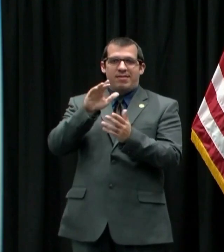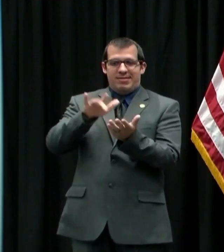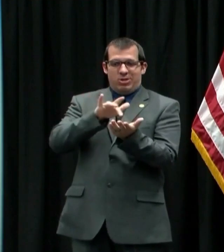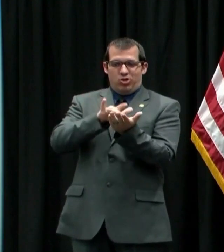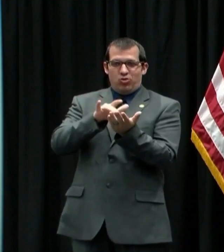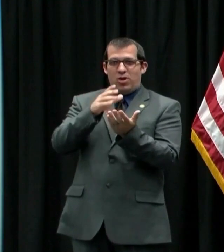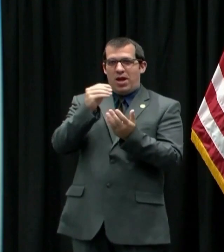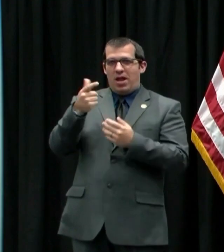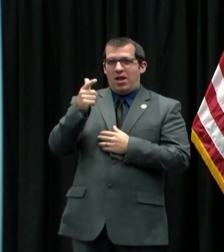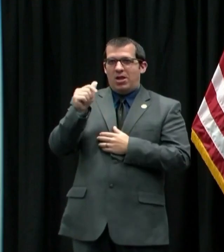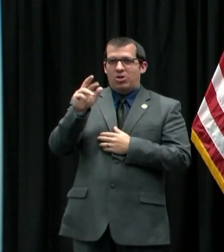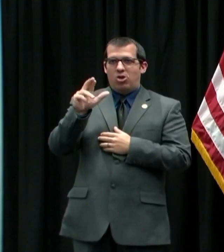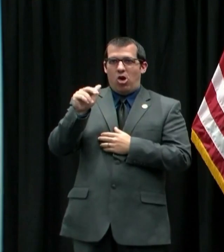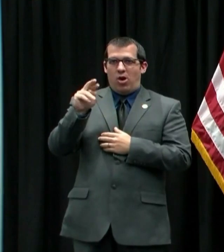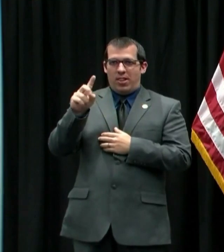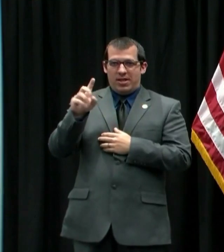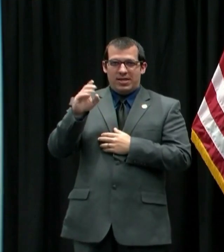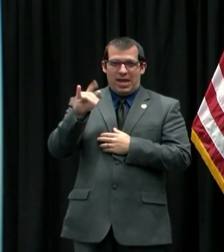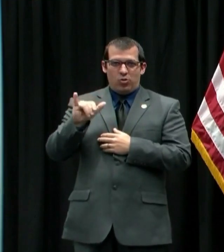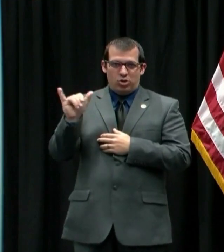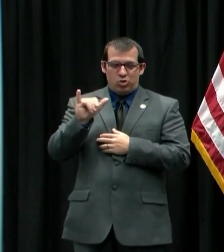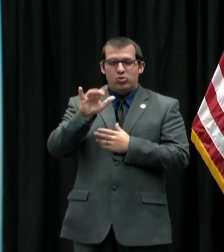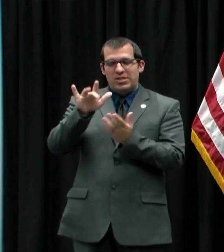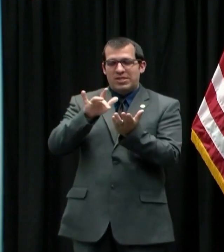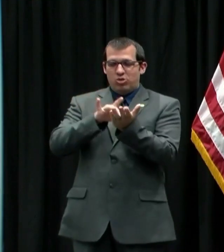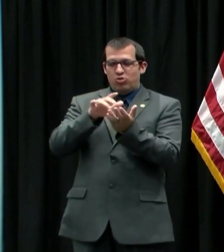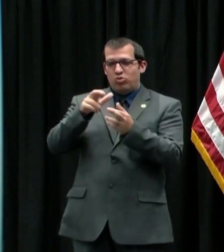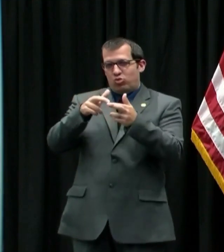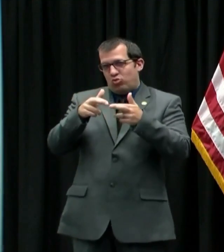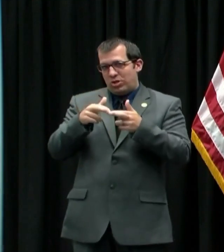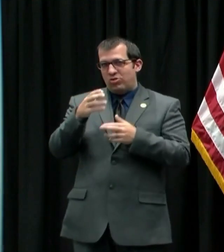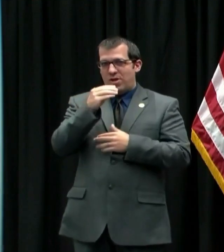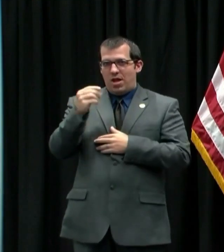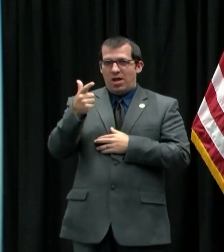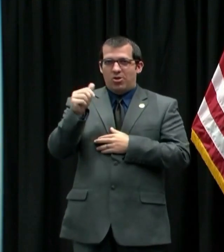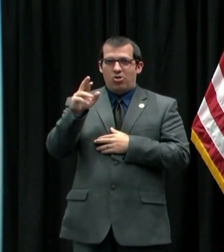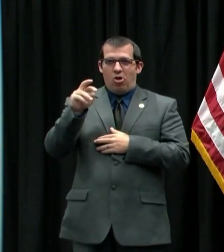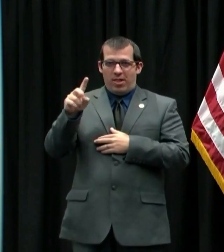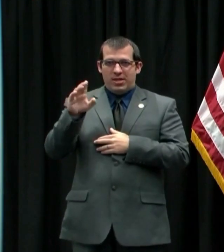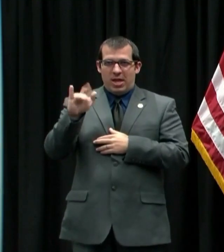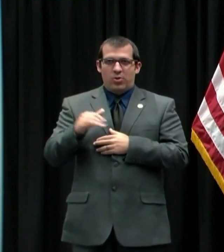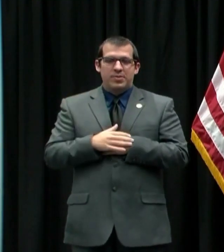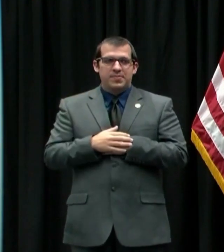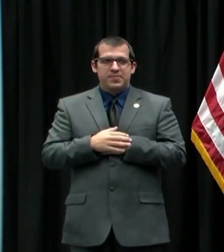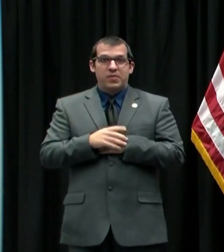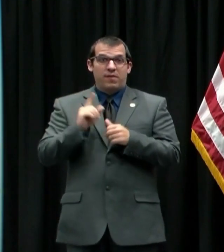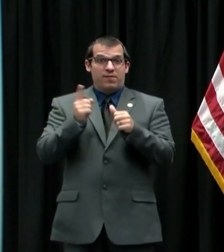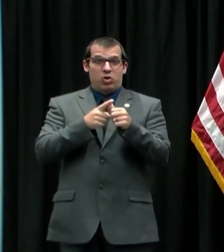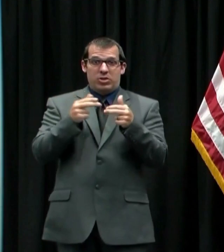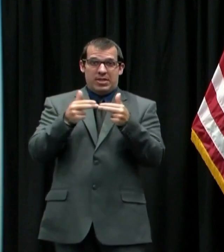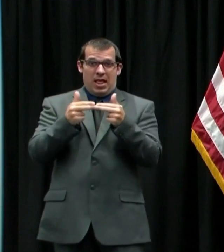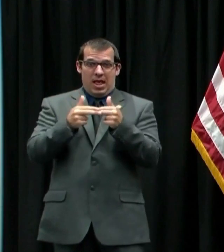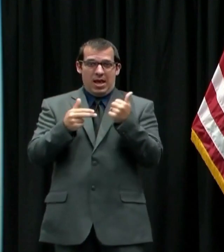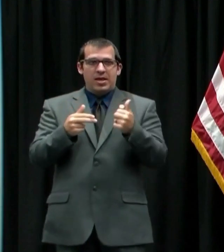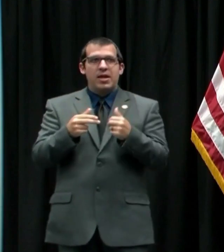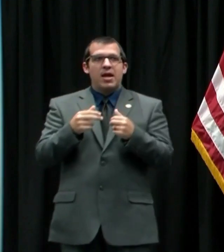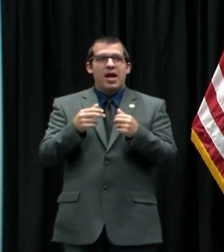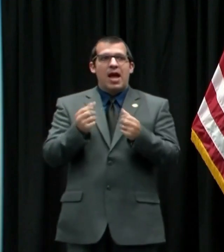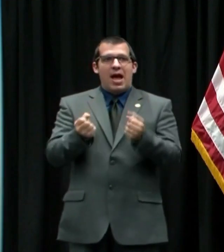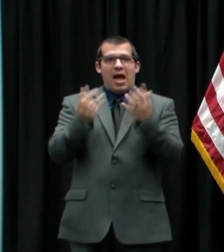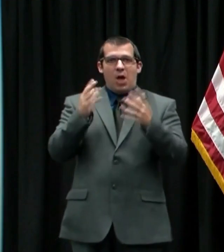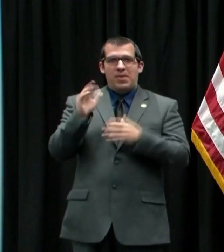central and in Garland County as well, central region in Garland County. And so our first slide tells us the number